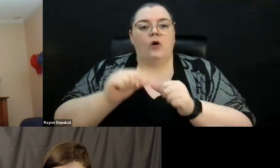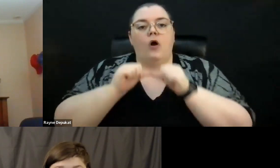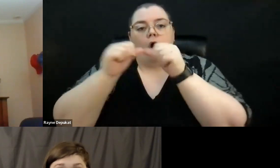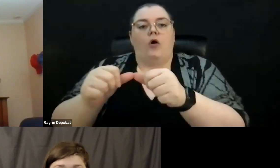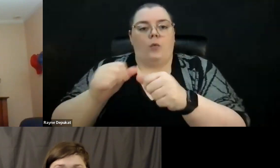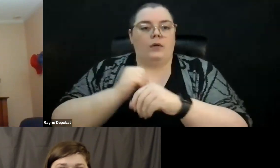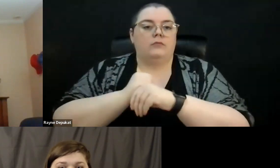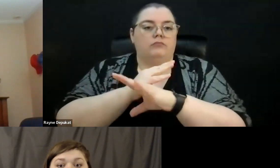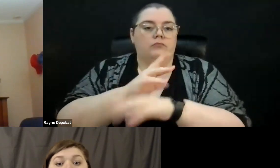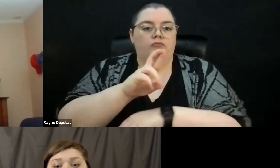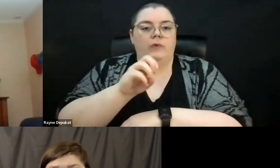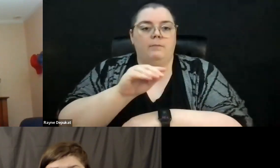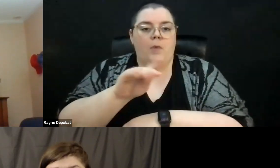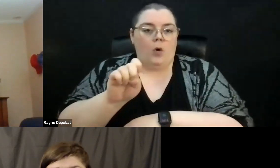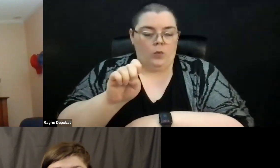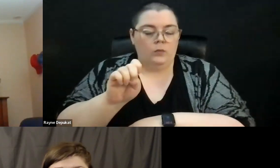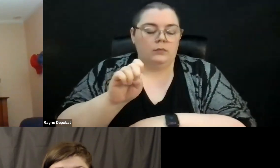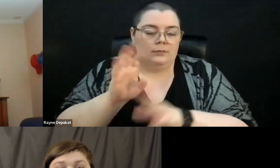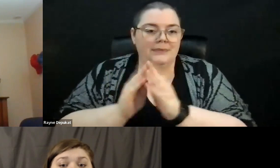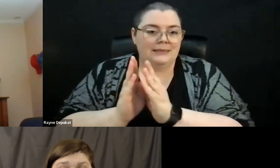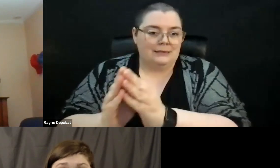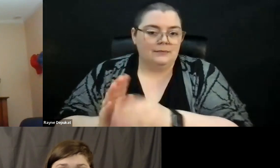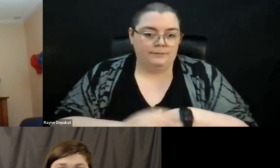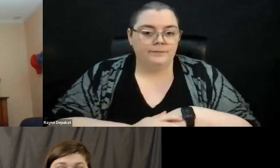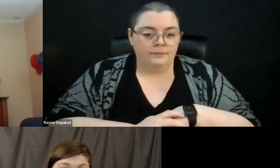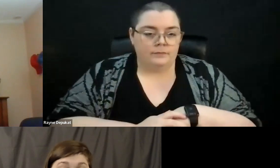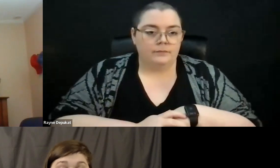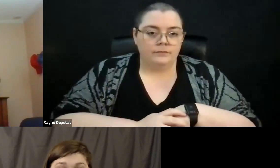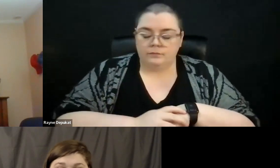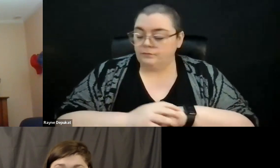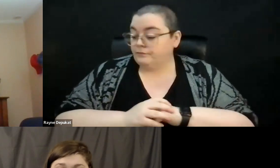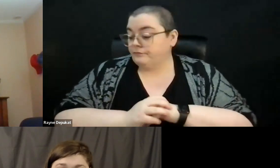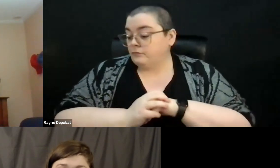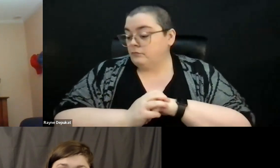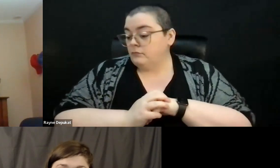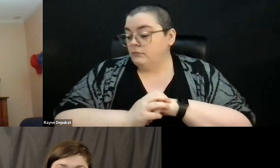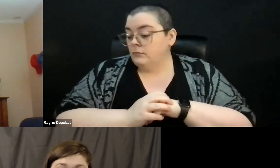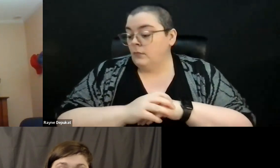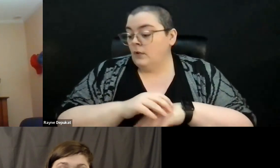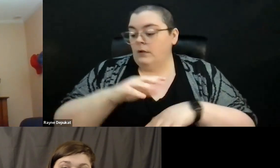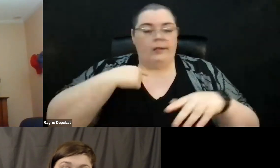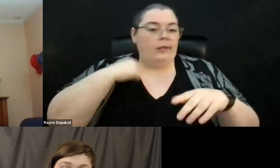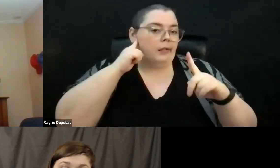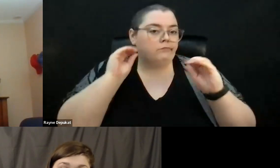accommodations for ongoing remote meetings.